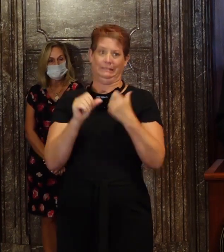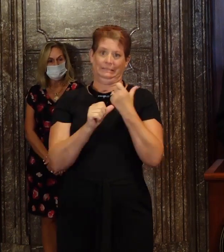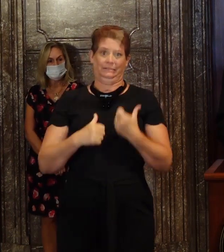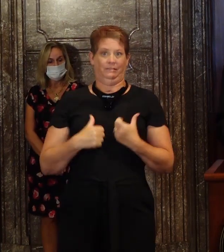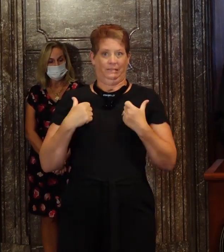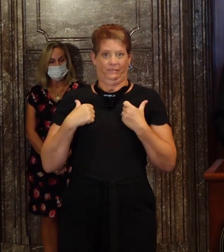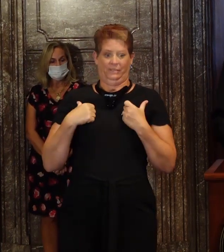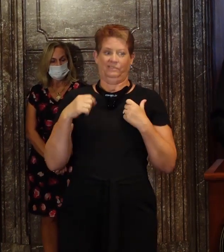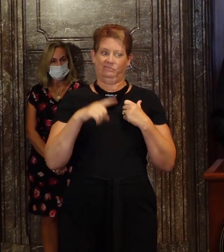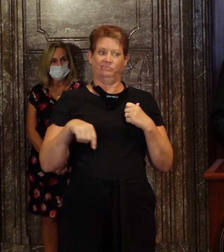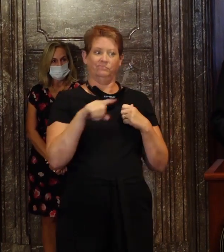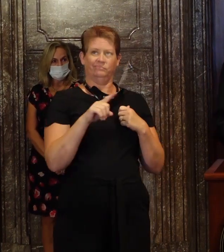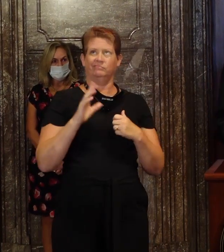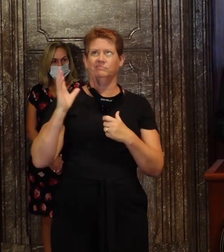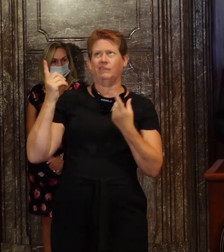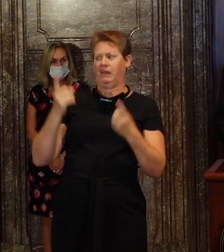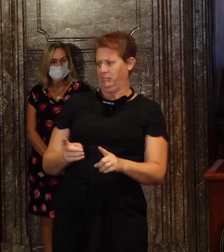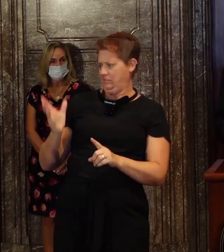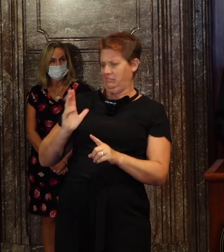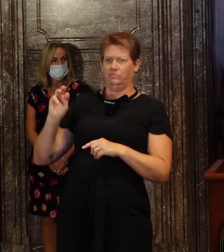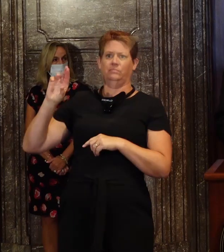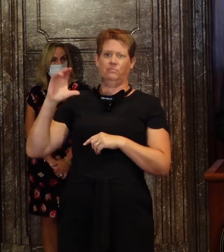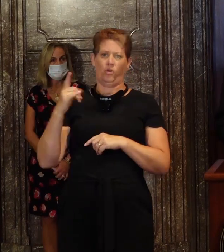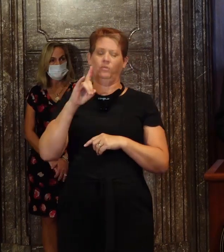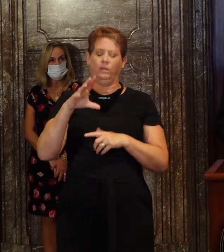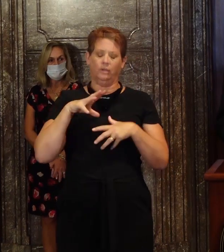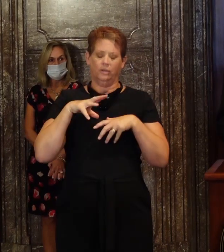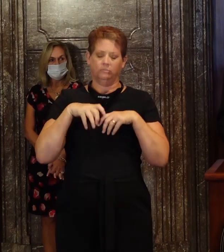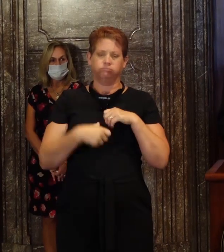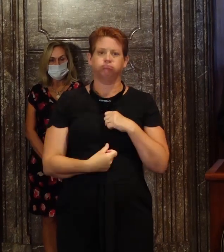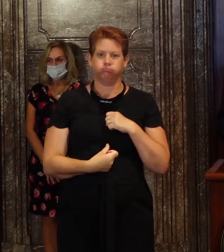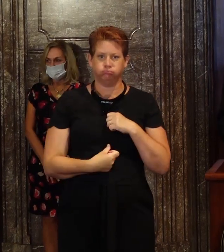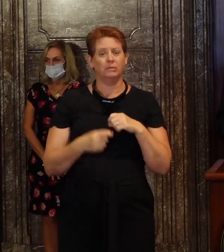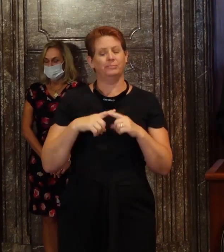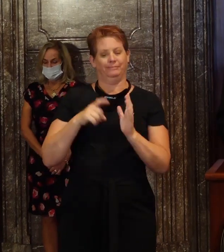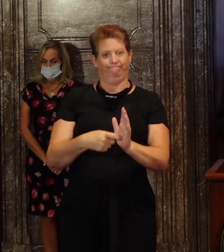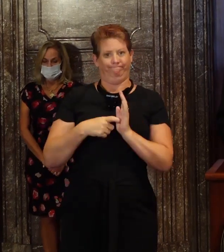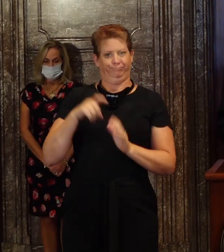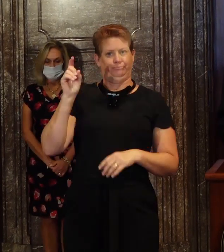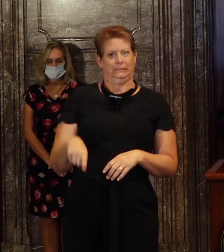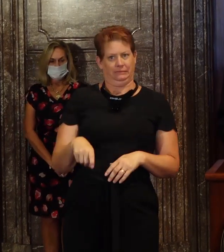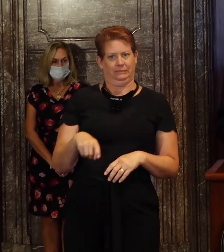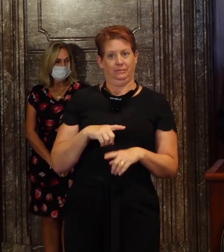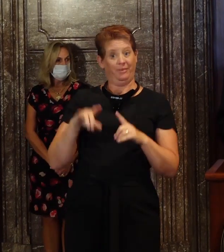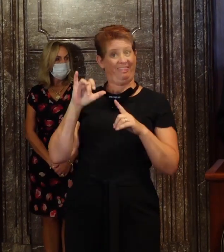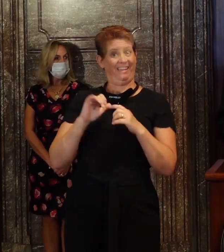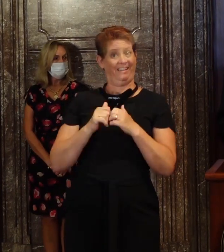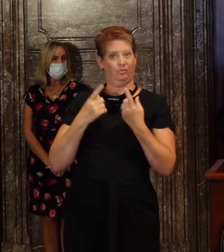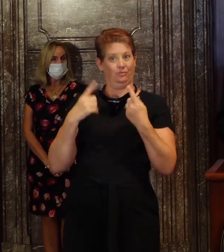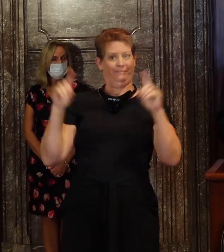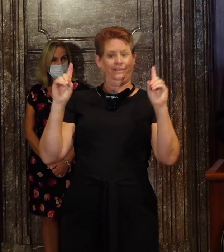assisted living facilities back in March was a heartbreaking necessity, but it was the most effective way